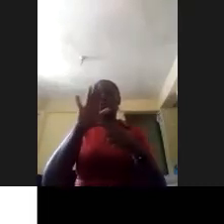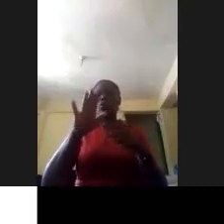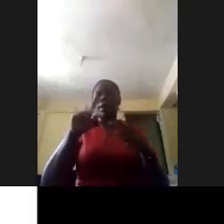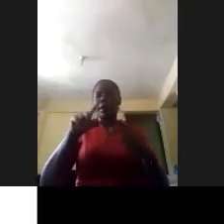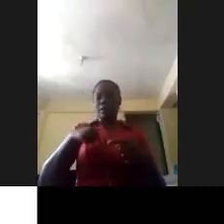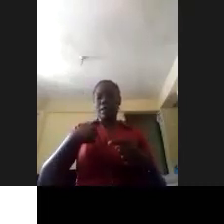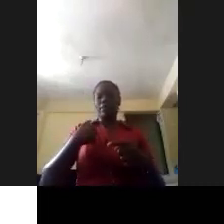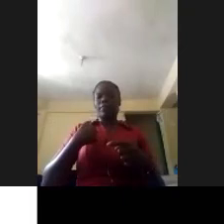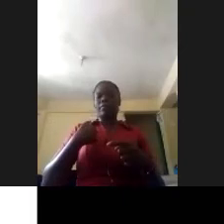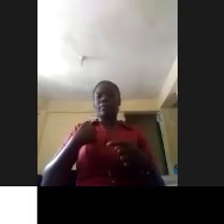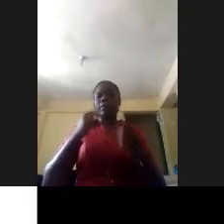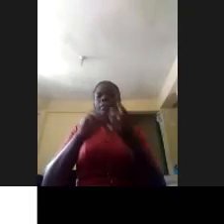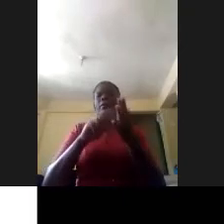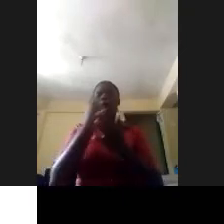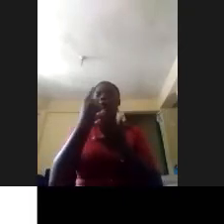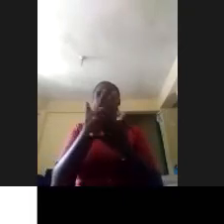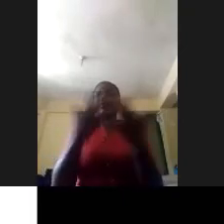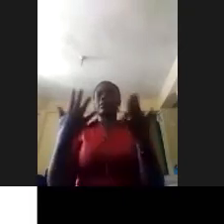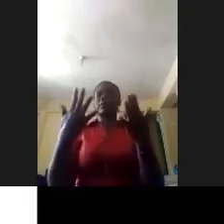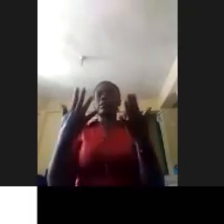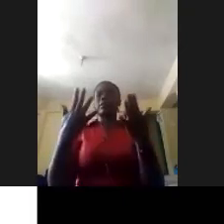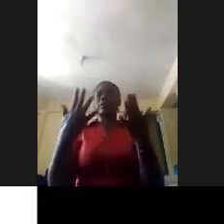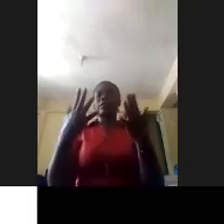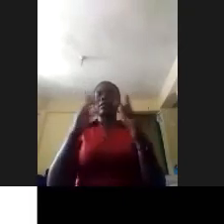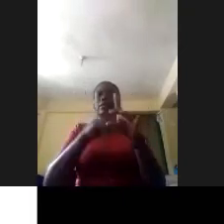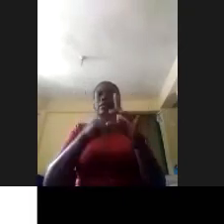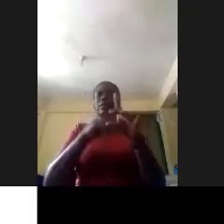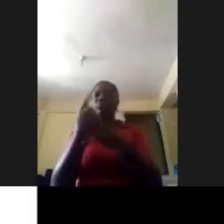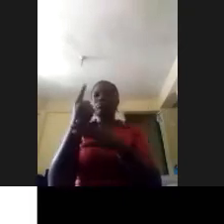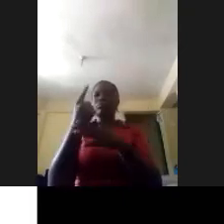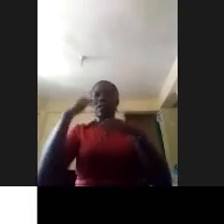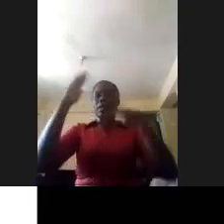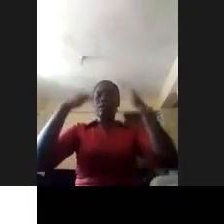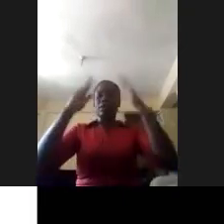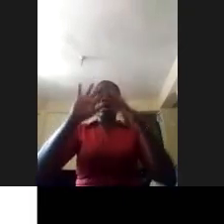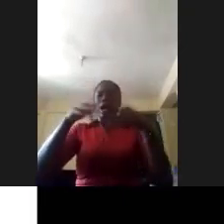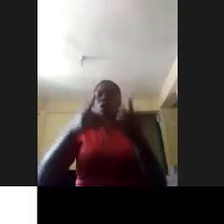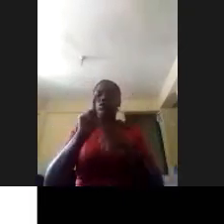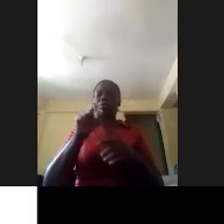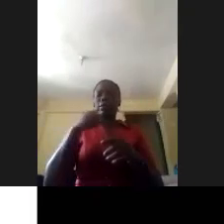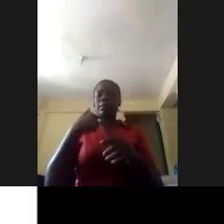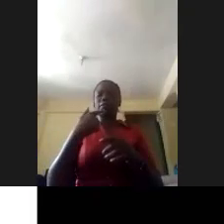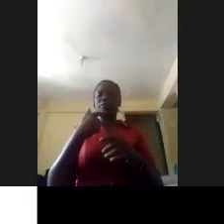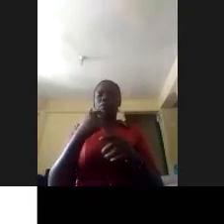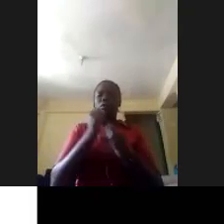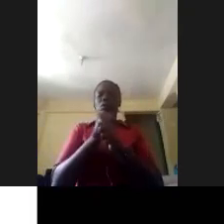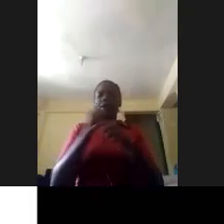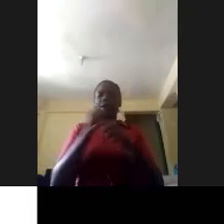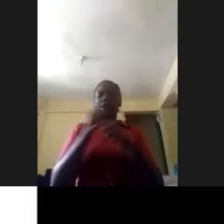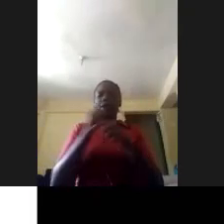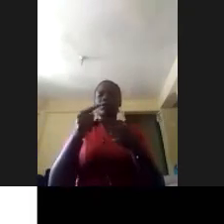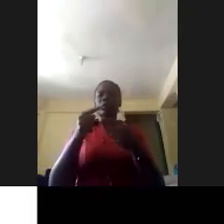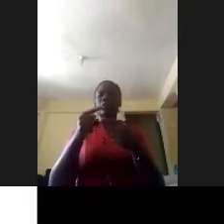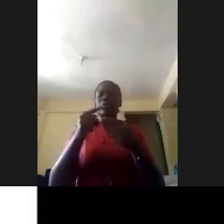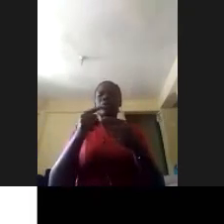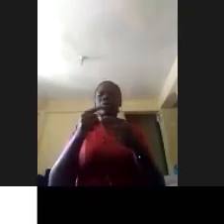of the important challenges during emerging adulthood is, how do I go about regulating my emotions? Yeah,